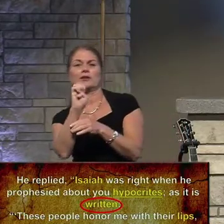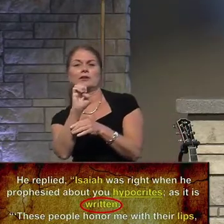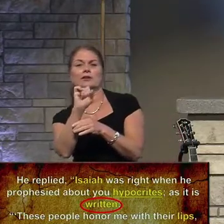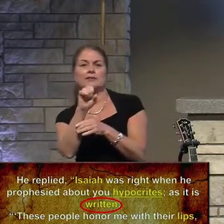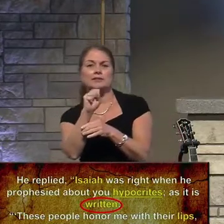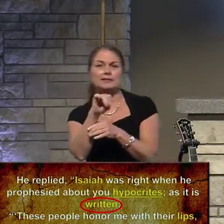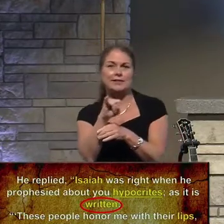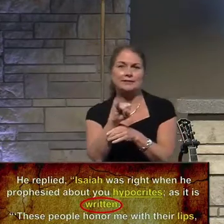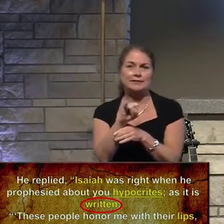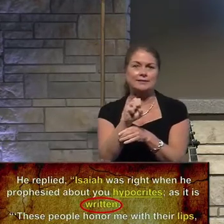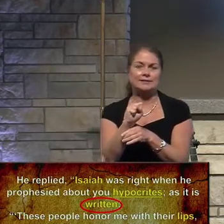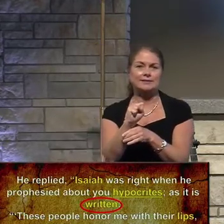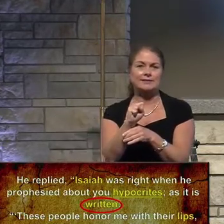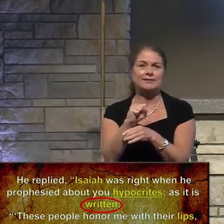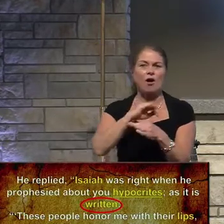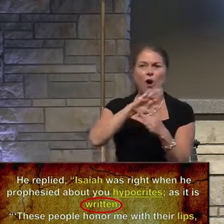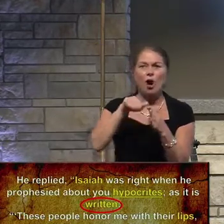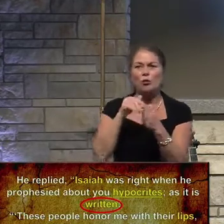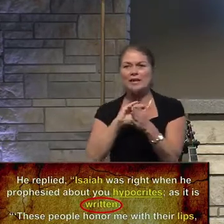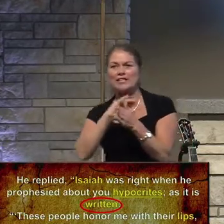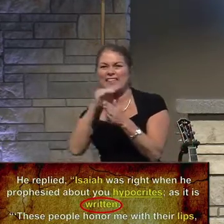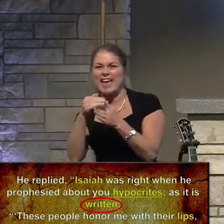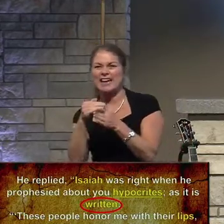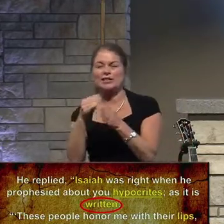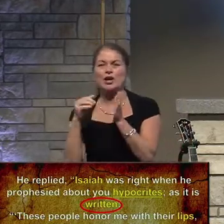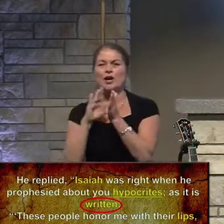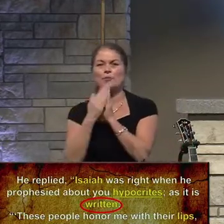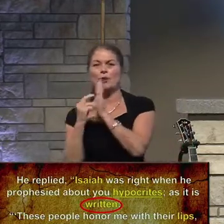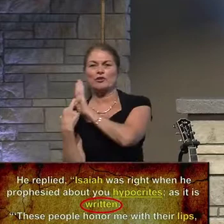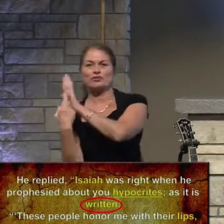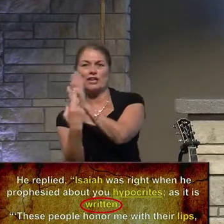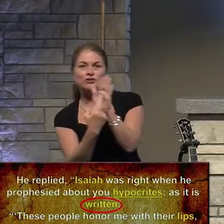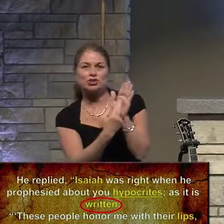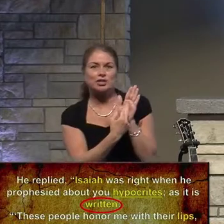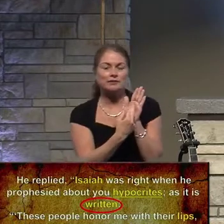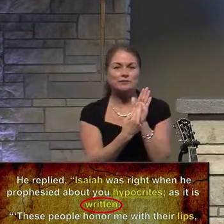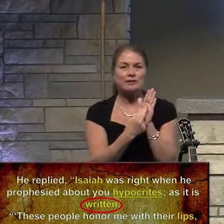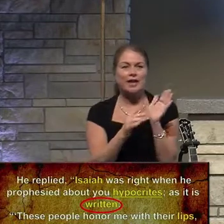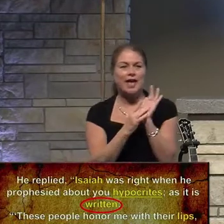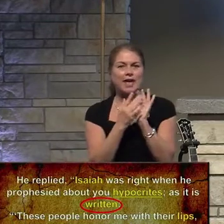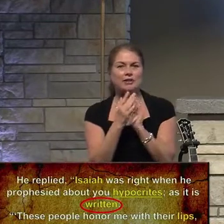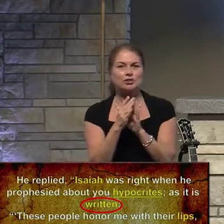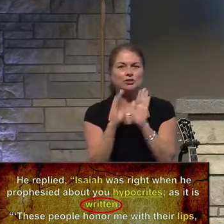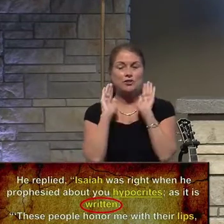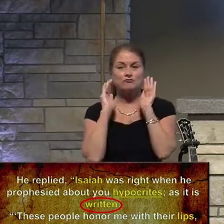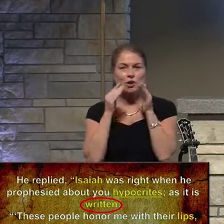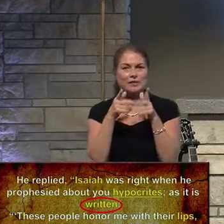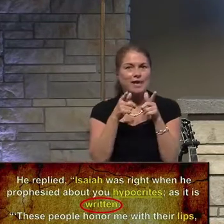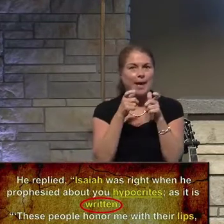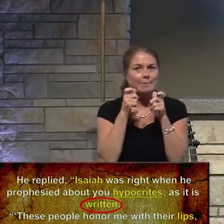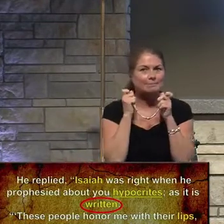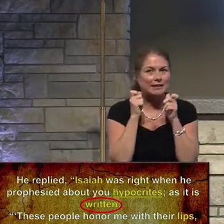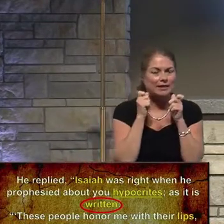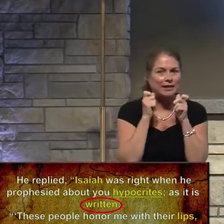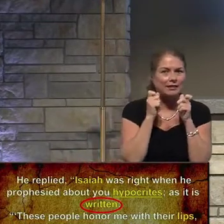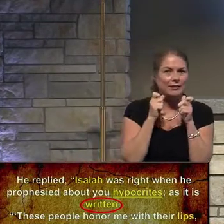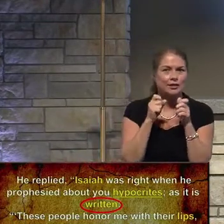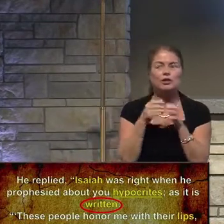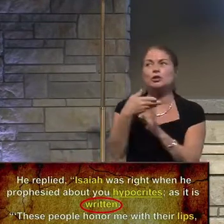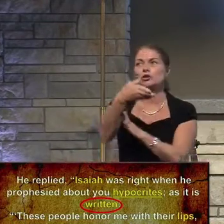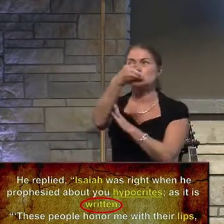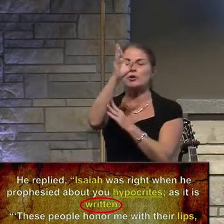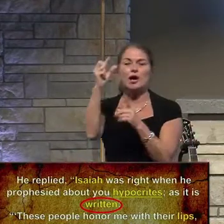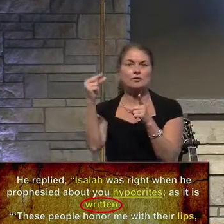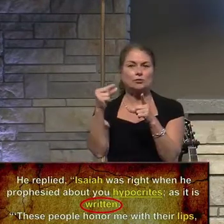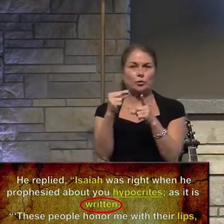Revelation. Thy word is truth. And Jesus turned immediately to the inspired, inerrant word